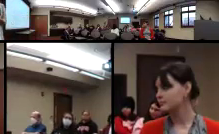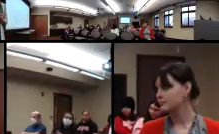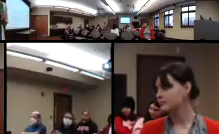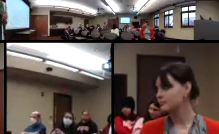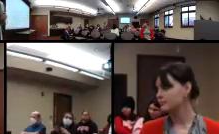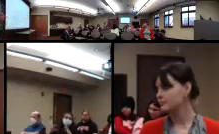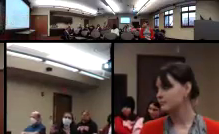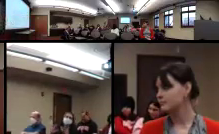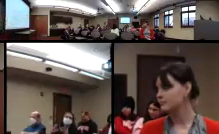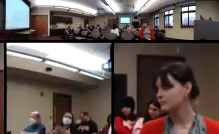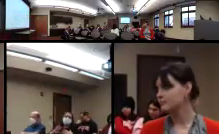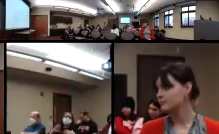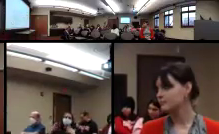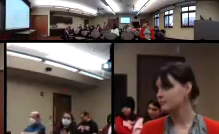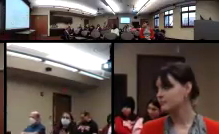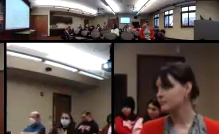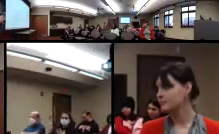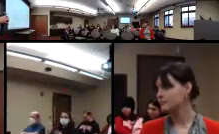non-systematic way,